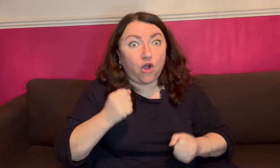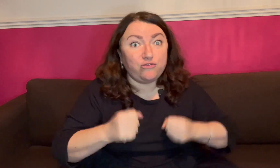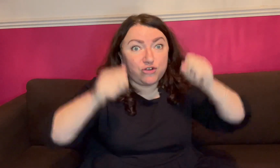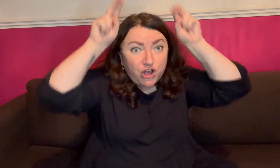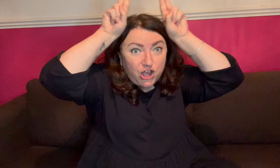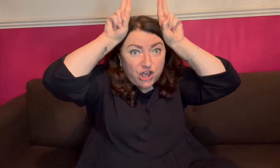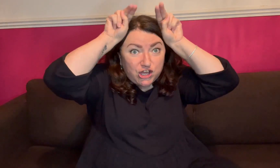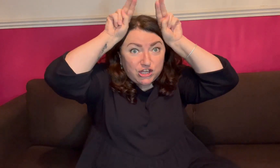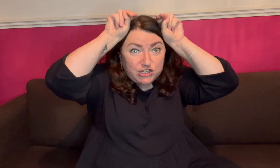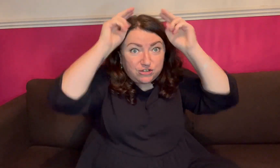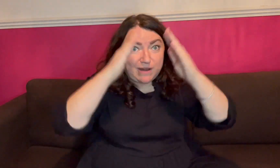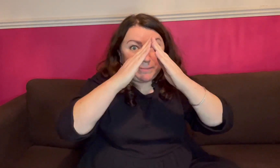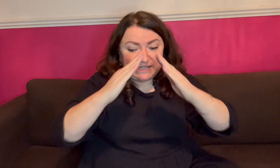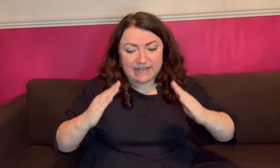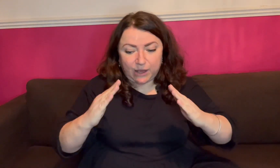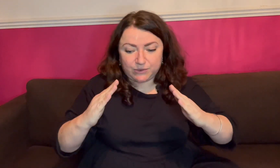off to Rabbit's house.